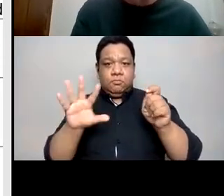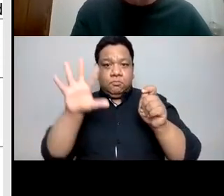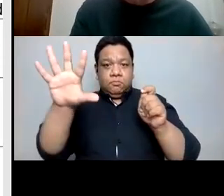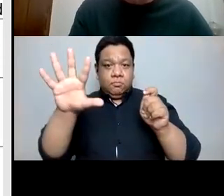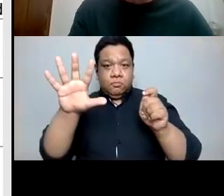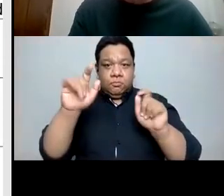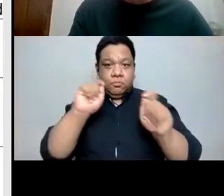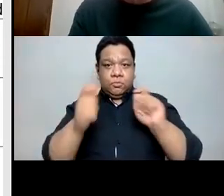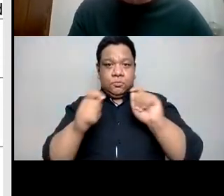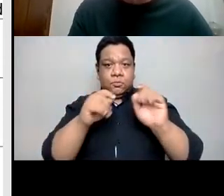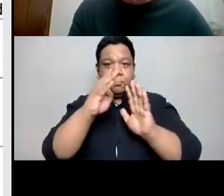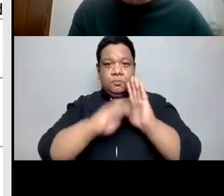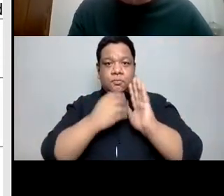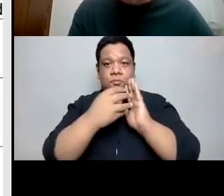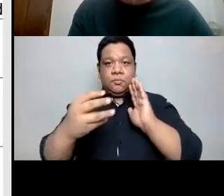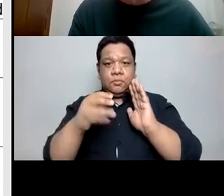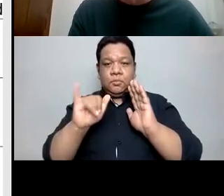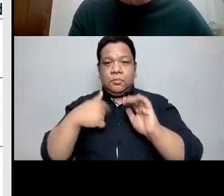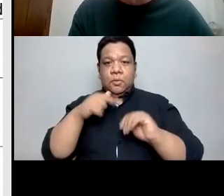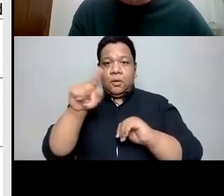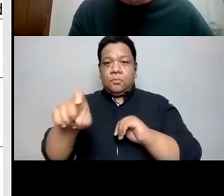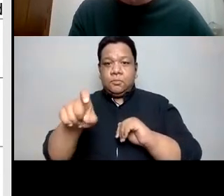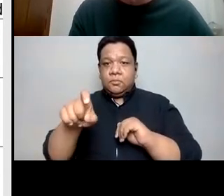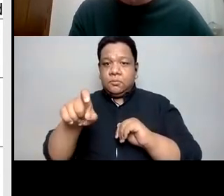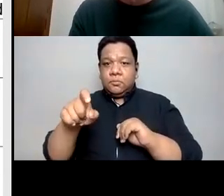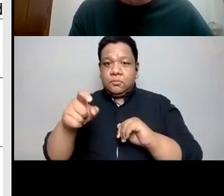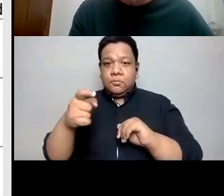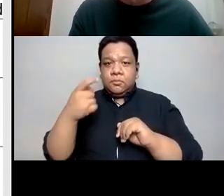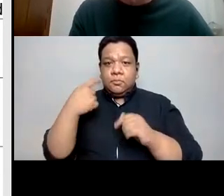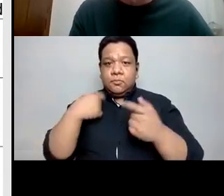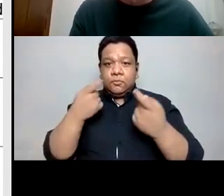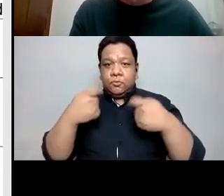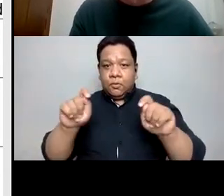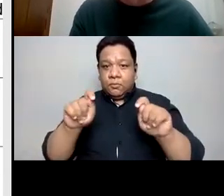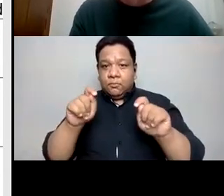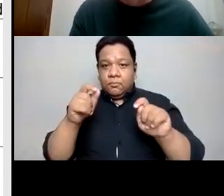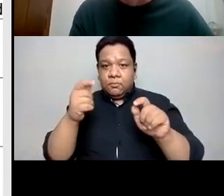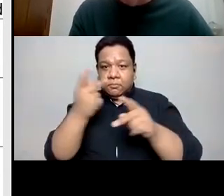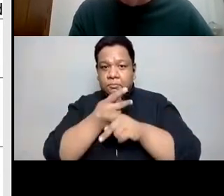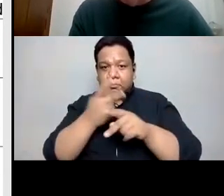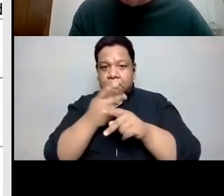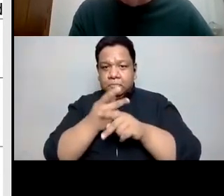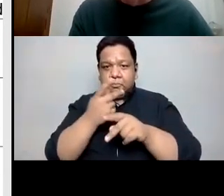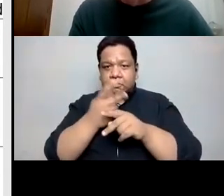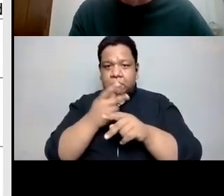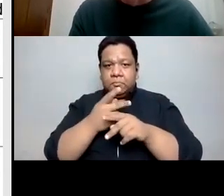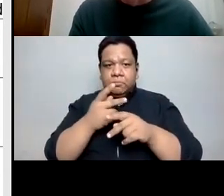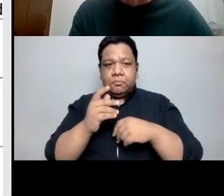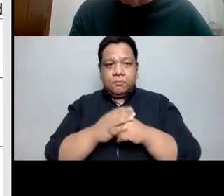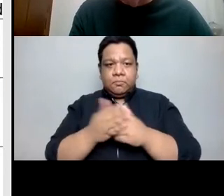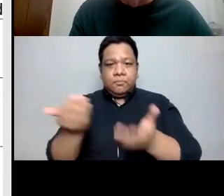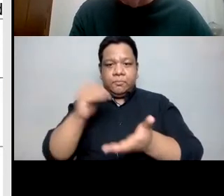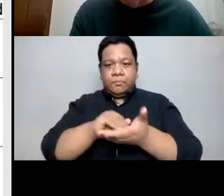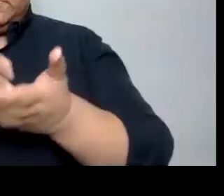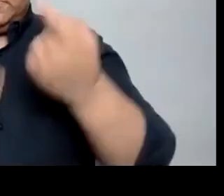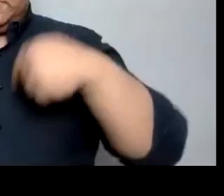Okay, well, that's what I'm trying to ask. I tried to find out about that. So let me go back.